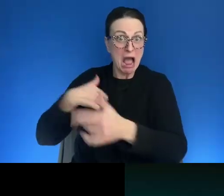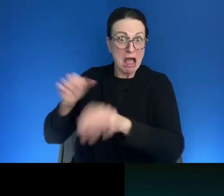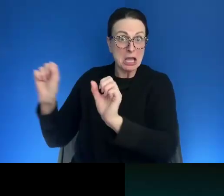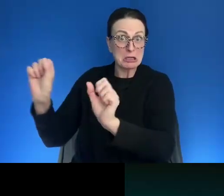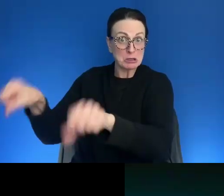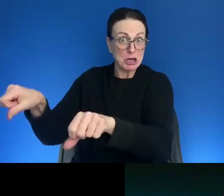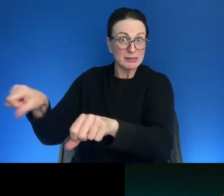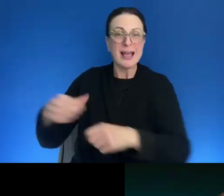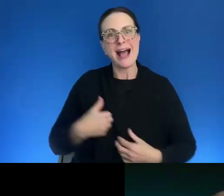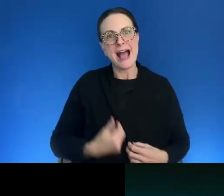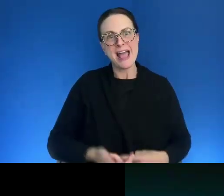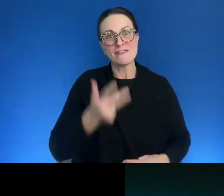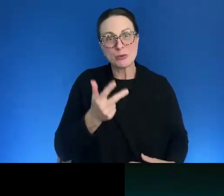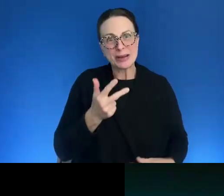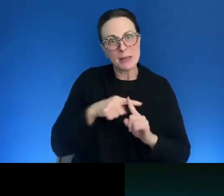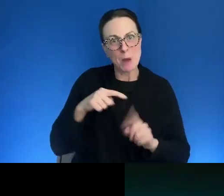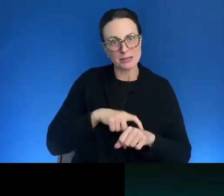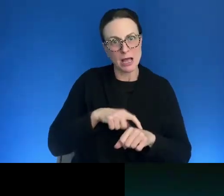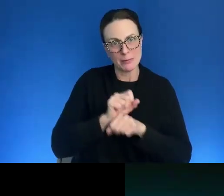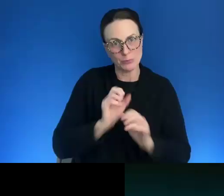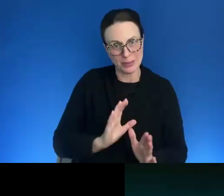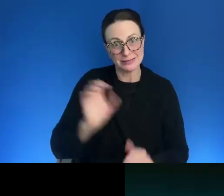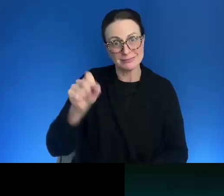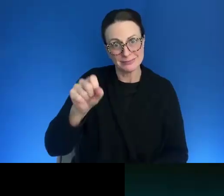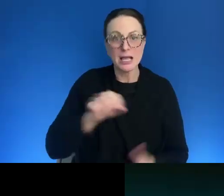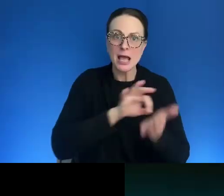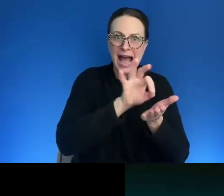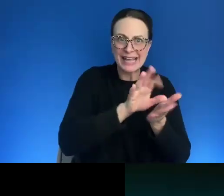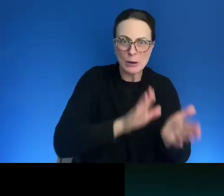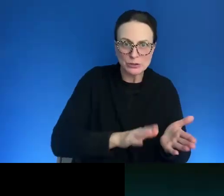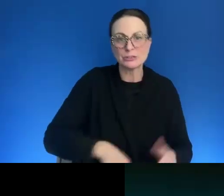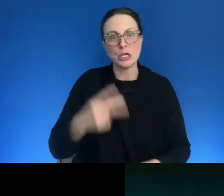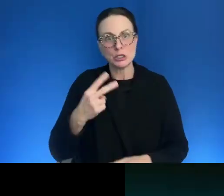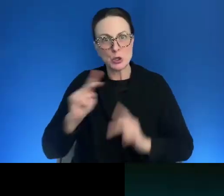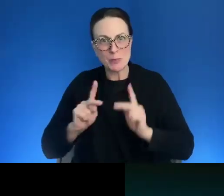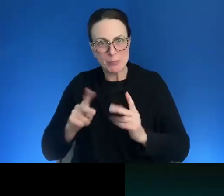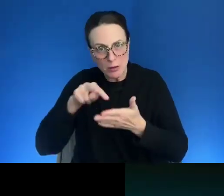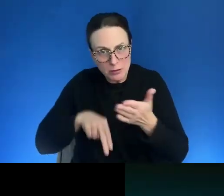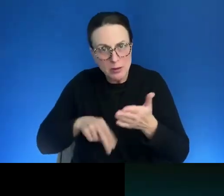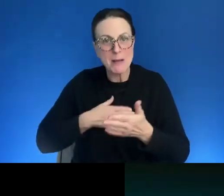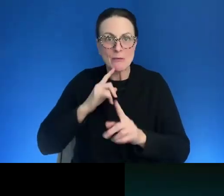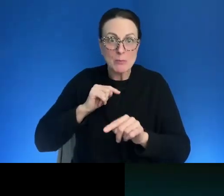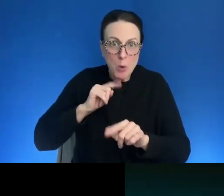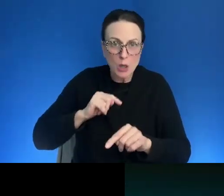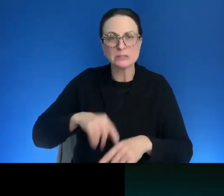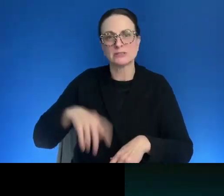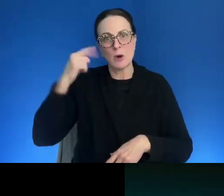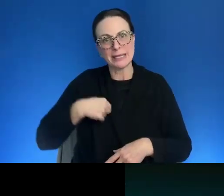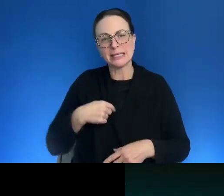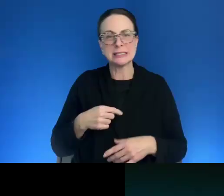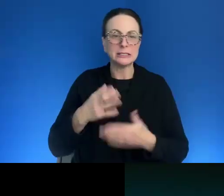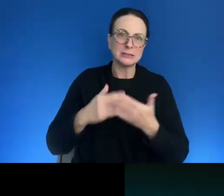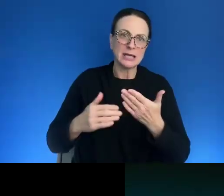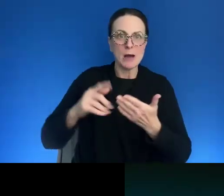I do have 3 part-time employees, an accountant and 2 people that proofread my reports. They do some of